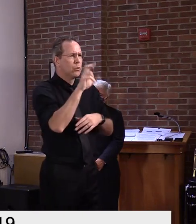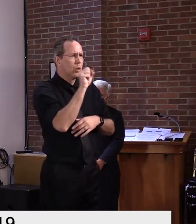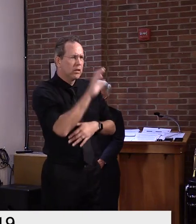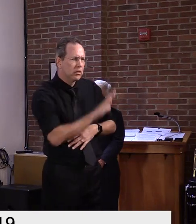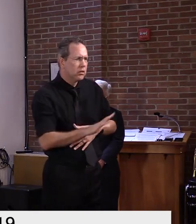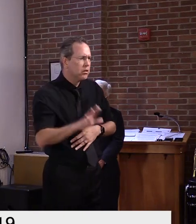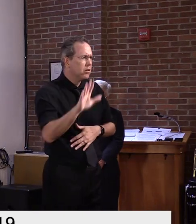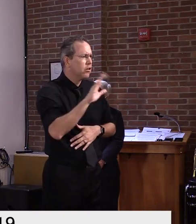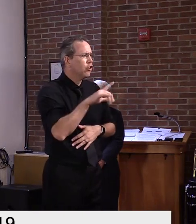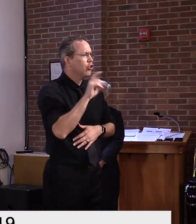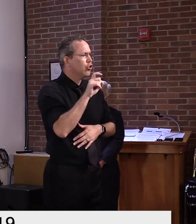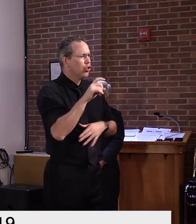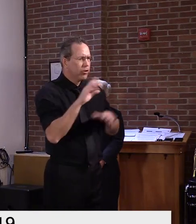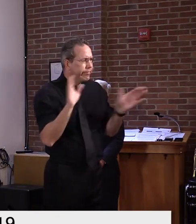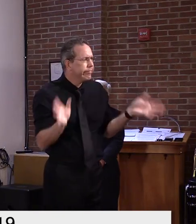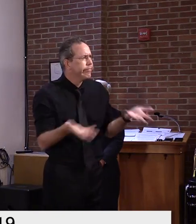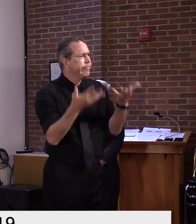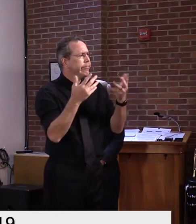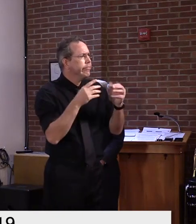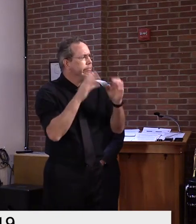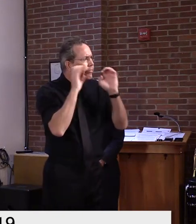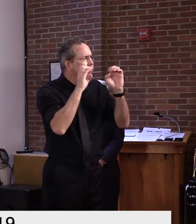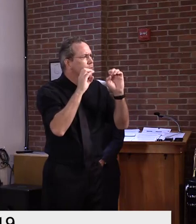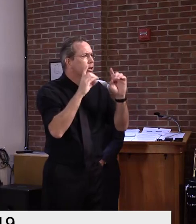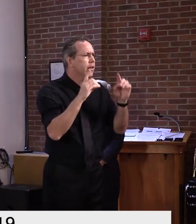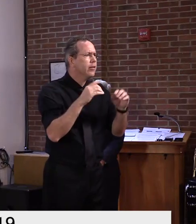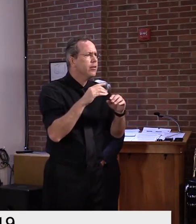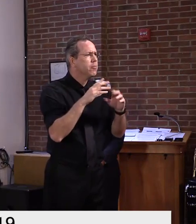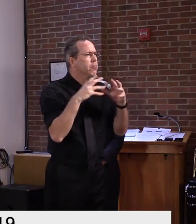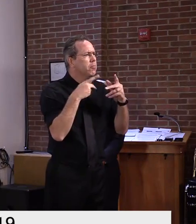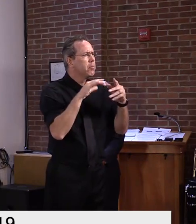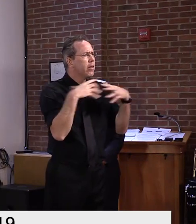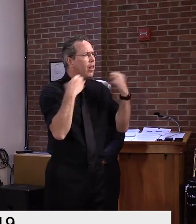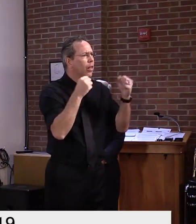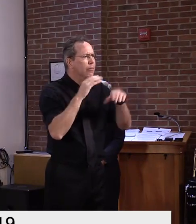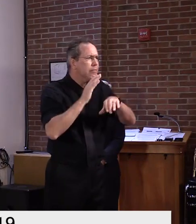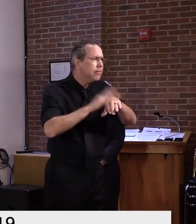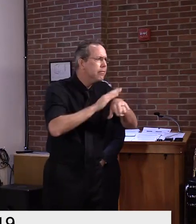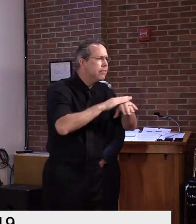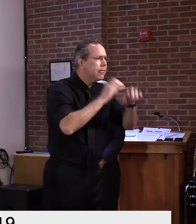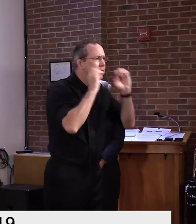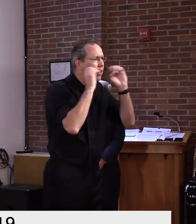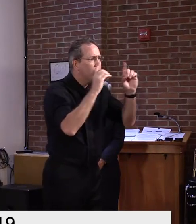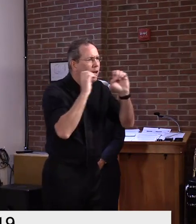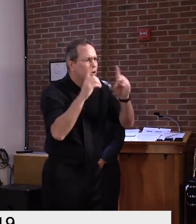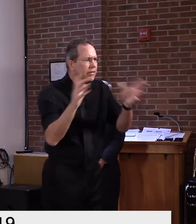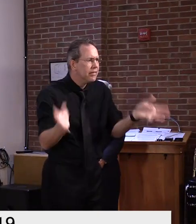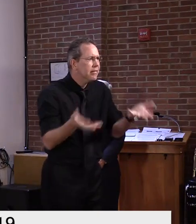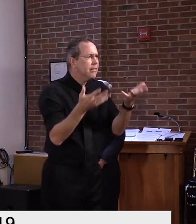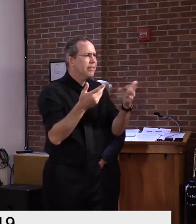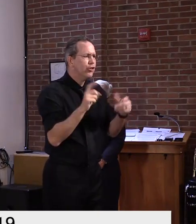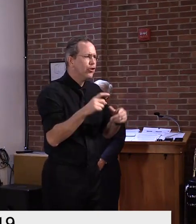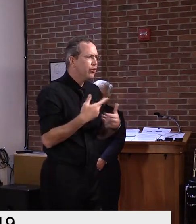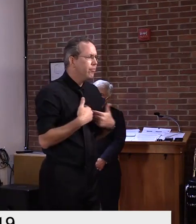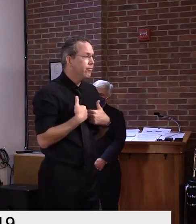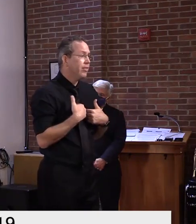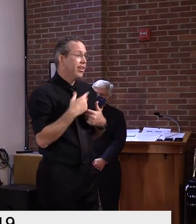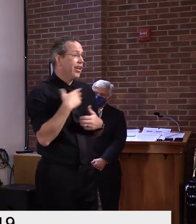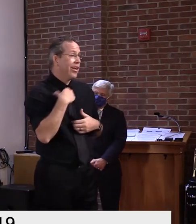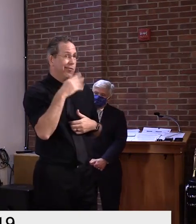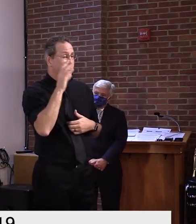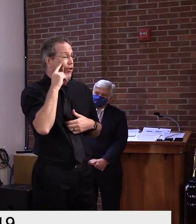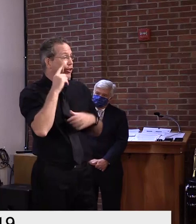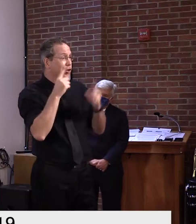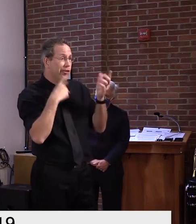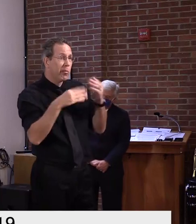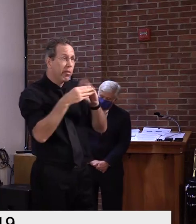the commonly used arguments, and these are completely valid, are to look at the health